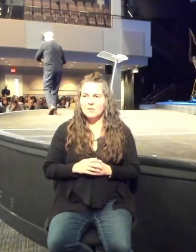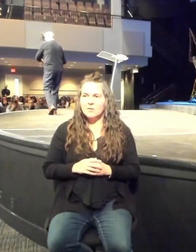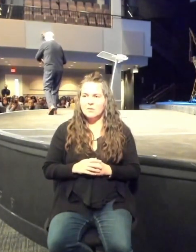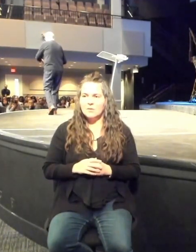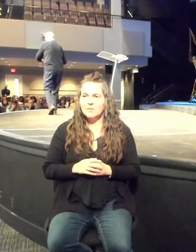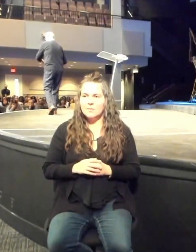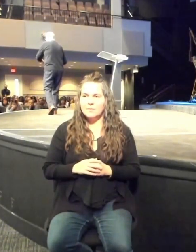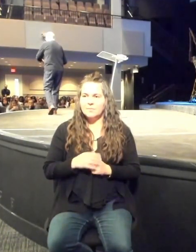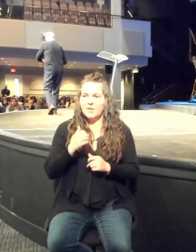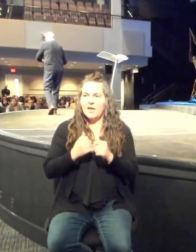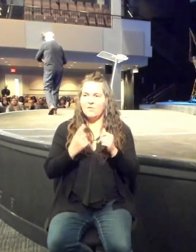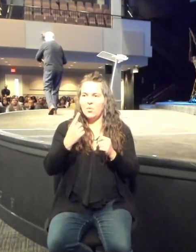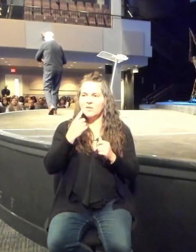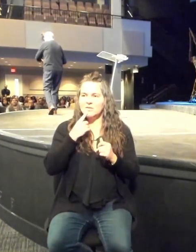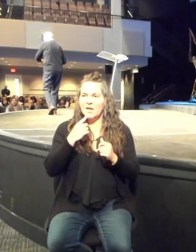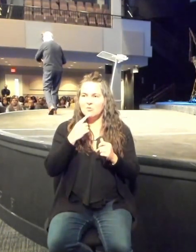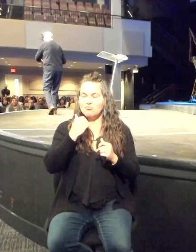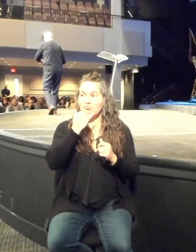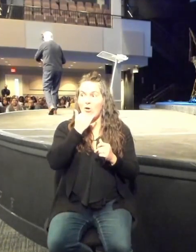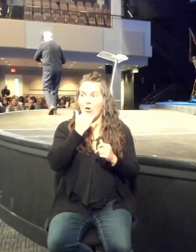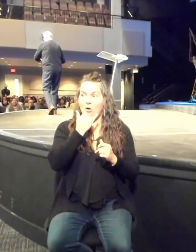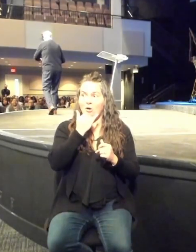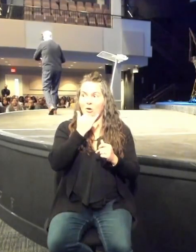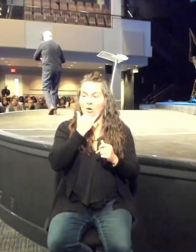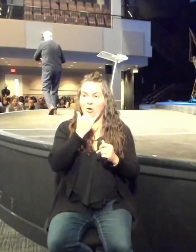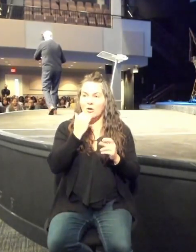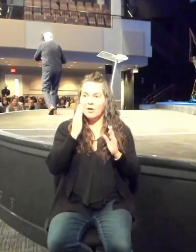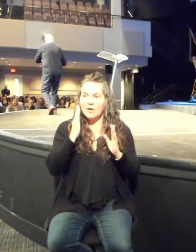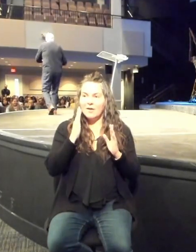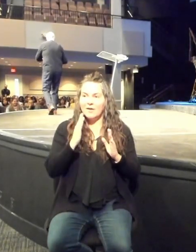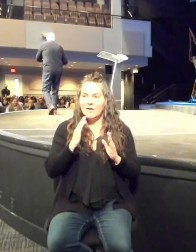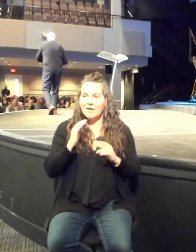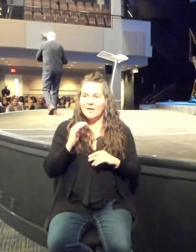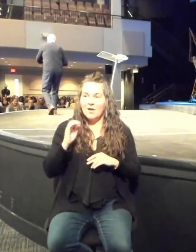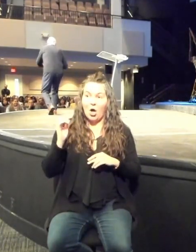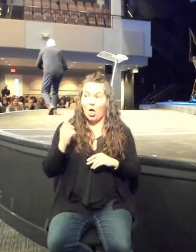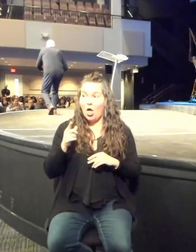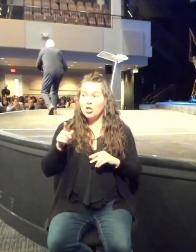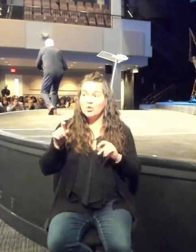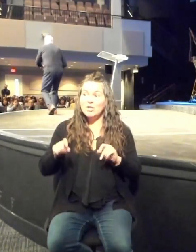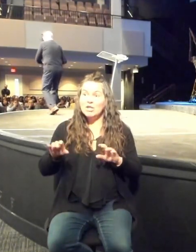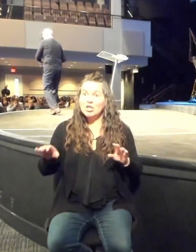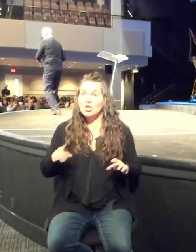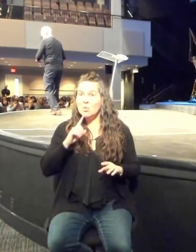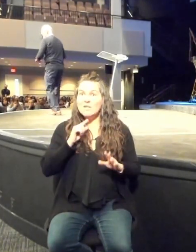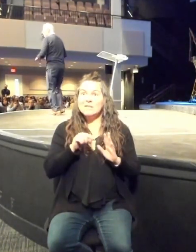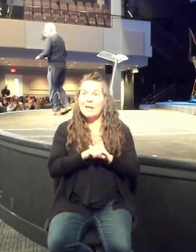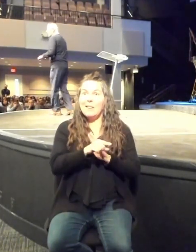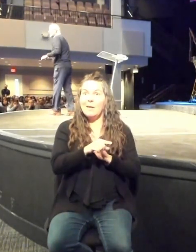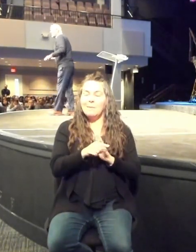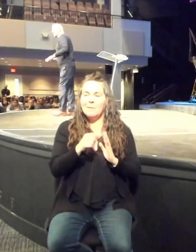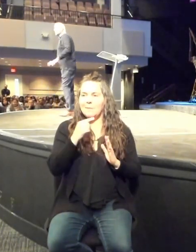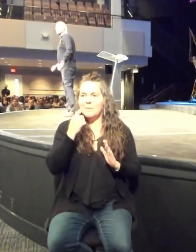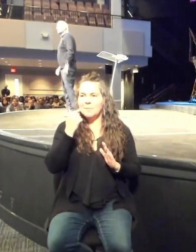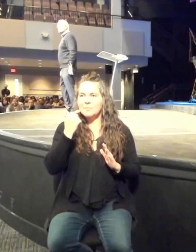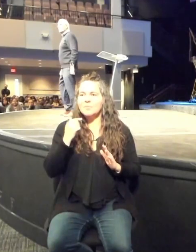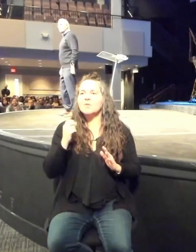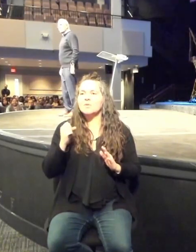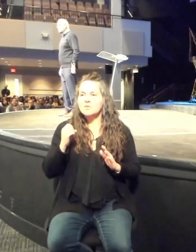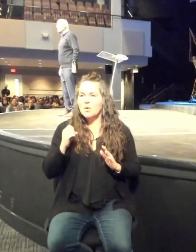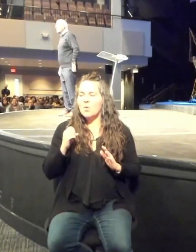Everybody say wrong. Okay. All you need to do is kill him, okay? And so David